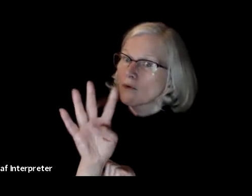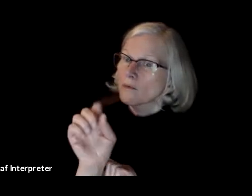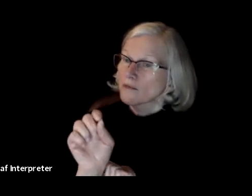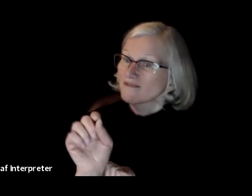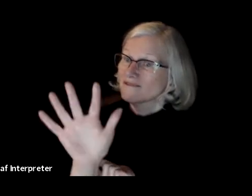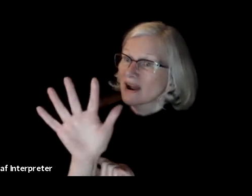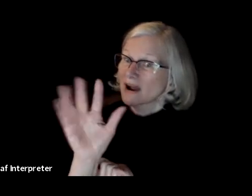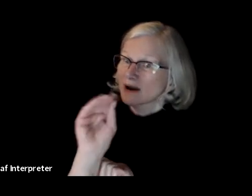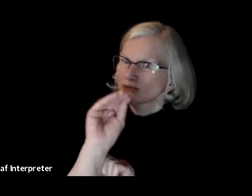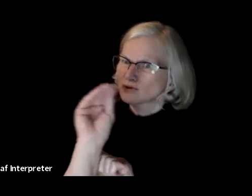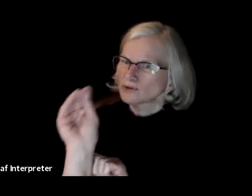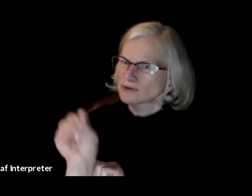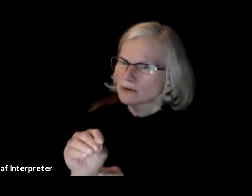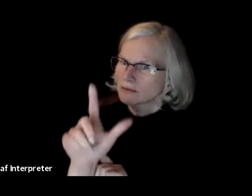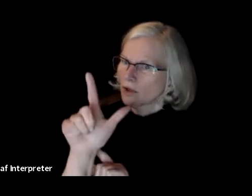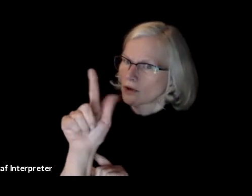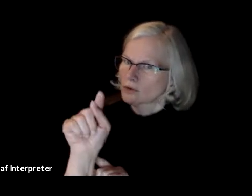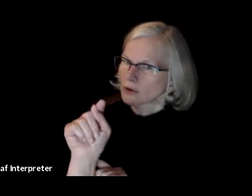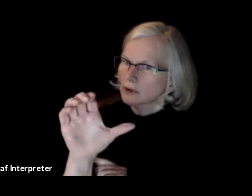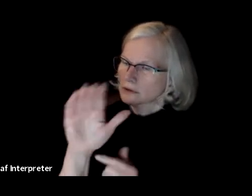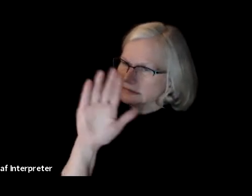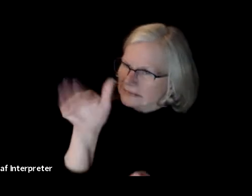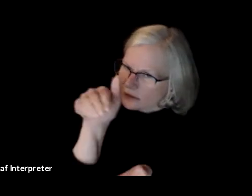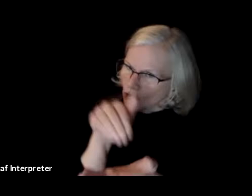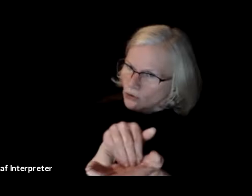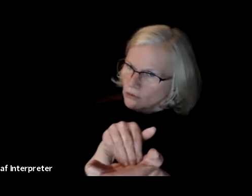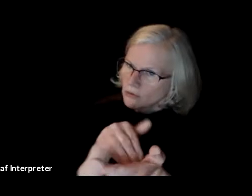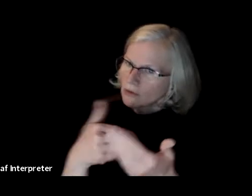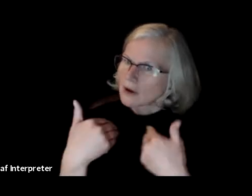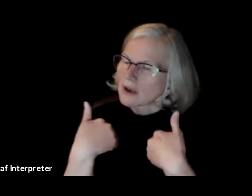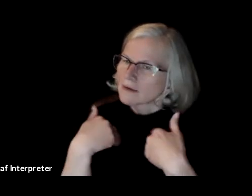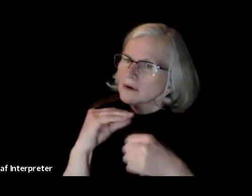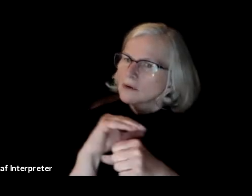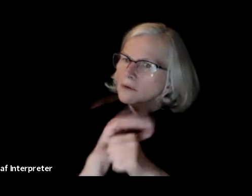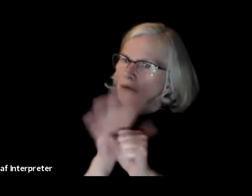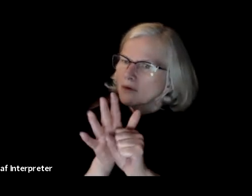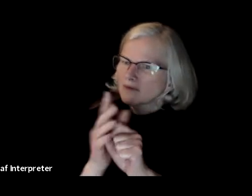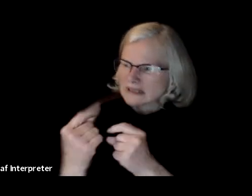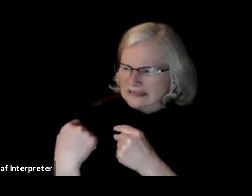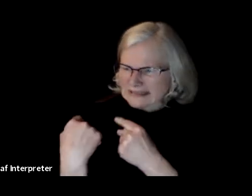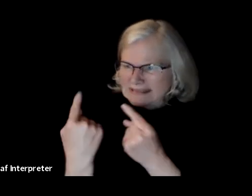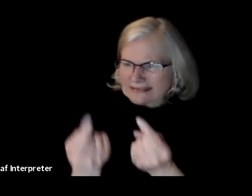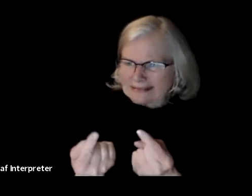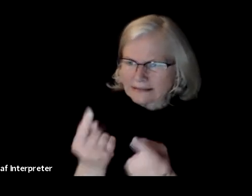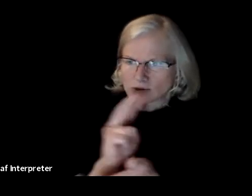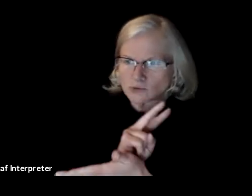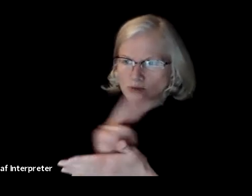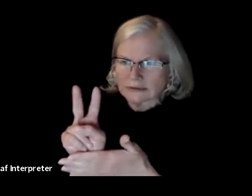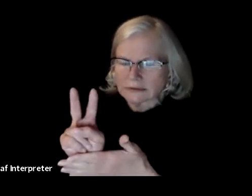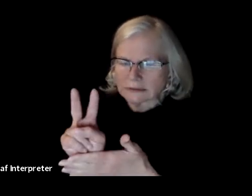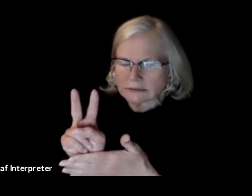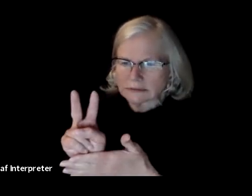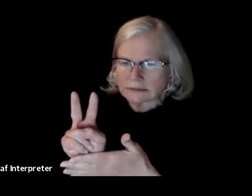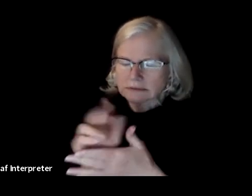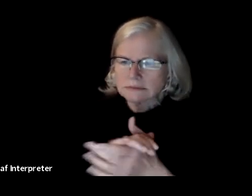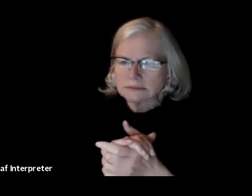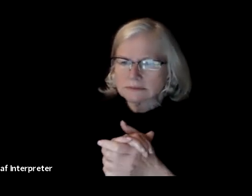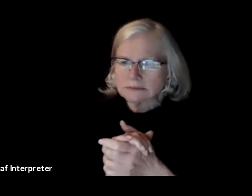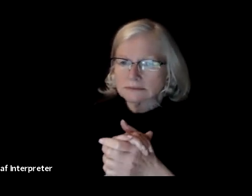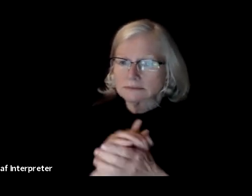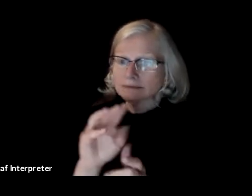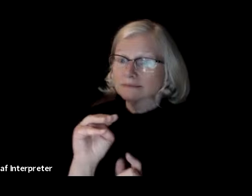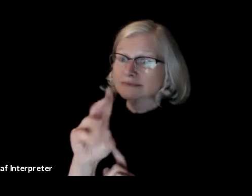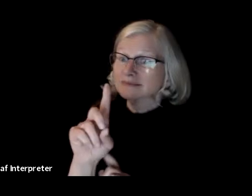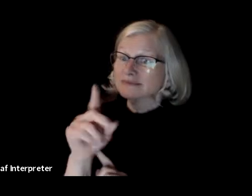COVID-19 case in the past 14 days. From our MDH data, we currently have 2 counties over the